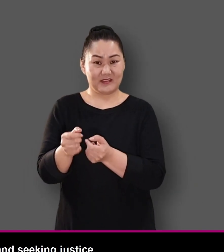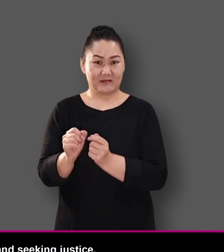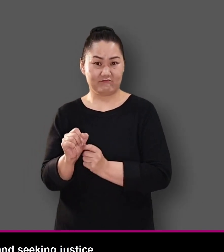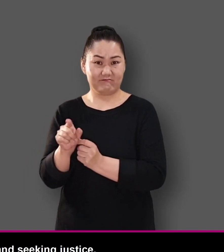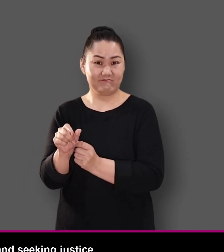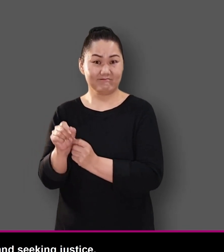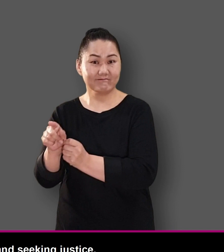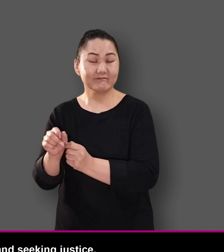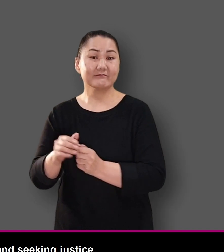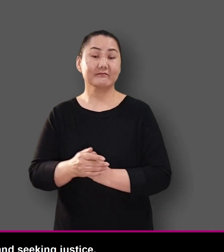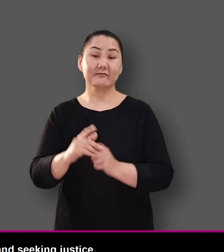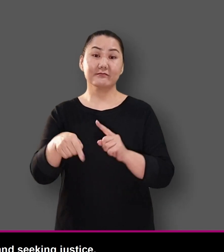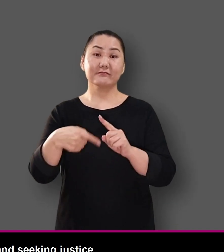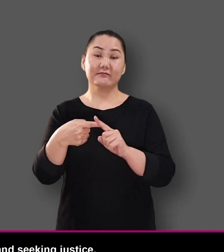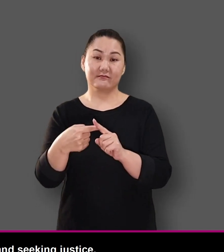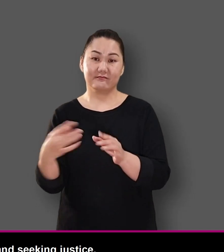Signposting. And seeking justice.